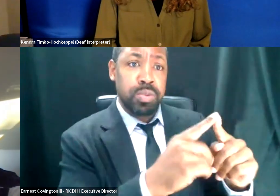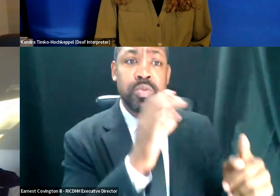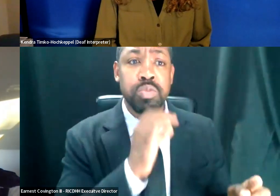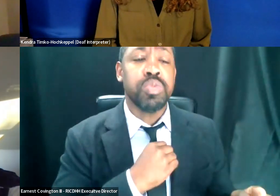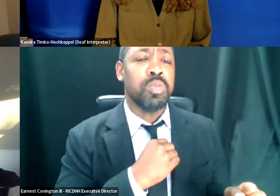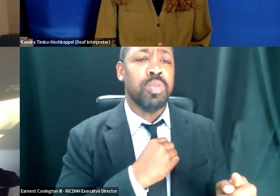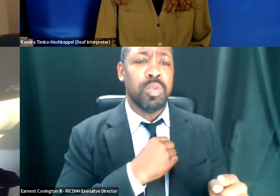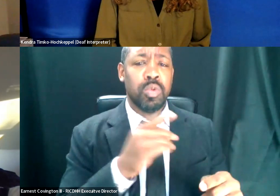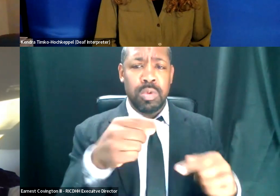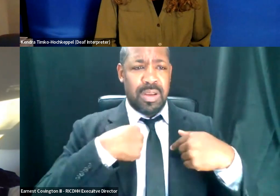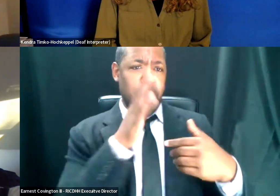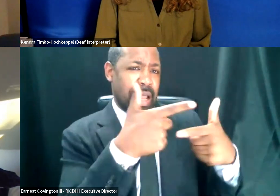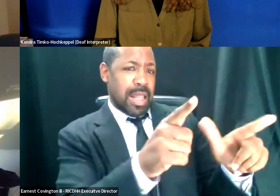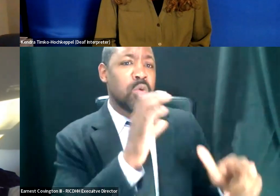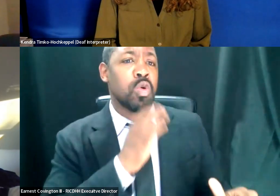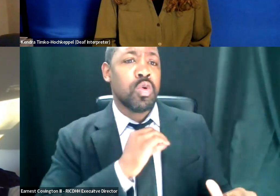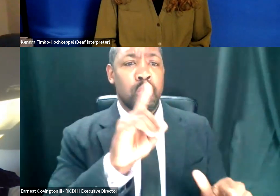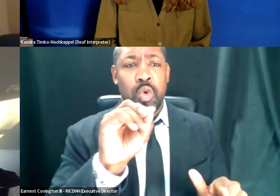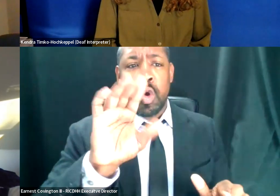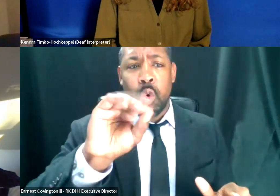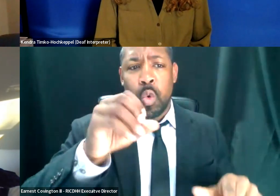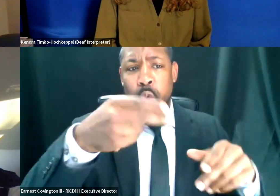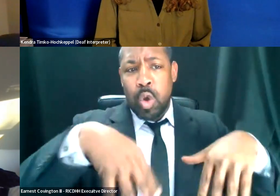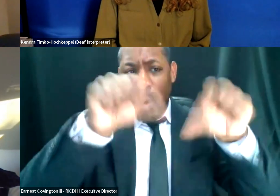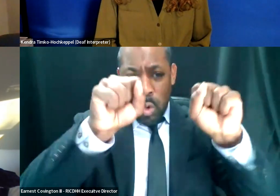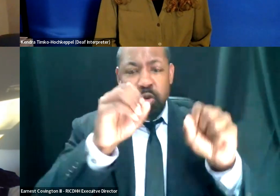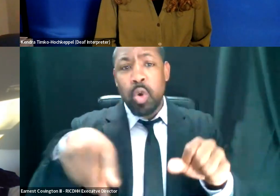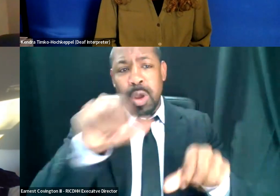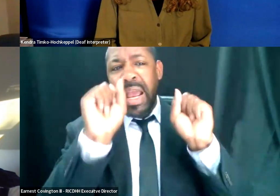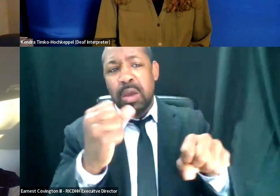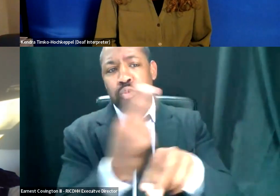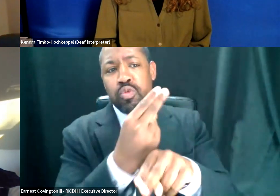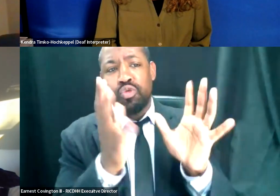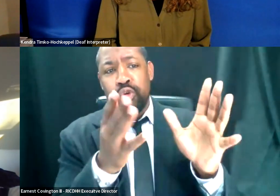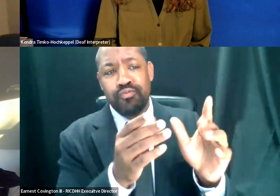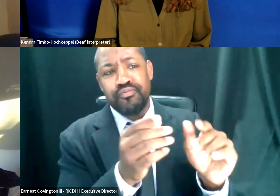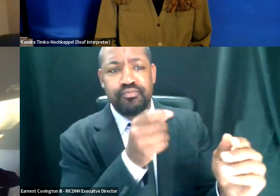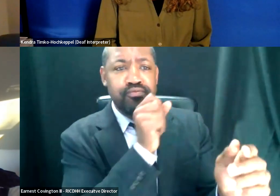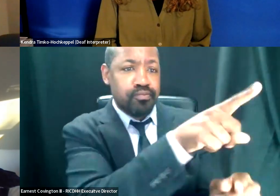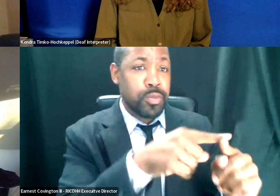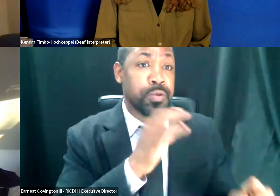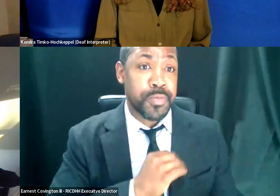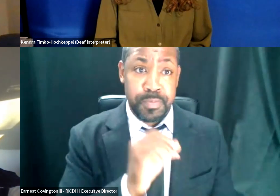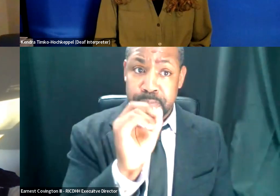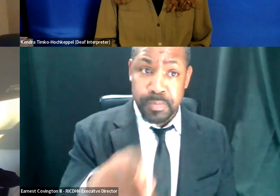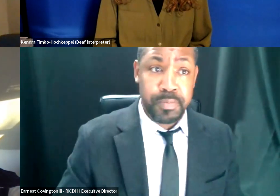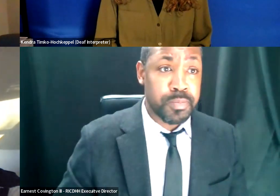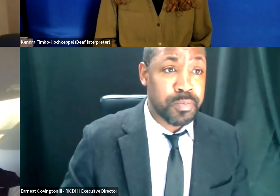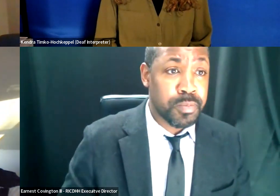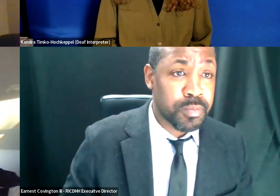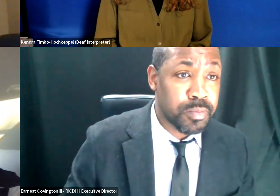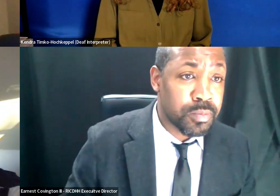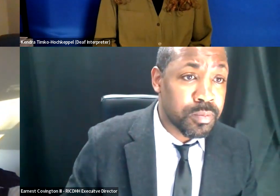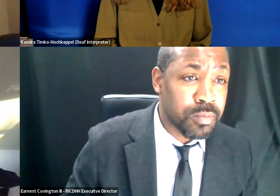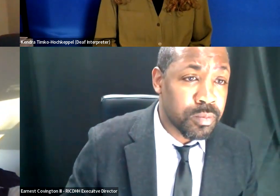know that you want to speak. But you can direct any of your chat to Caroline Obrecht, since she is running the meeting